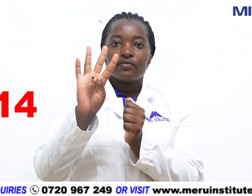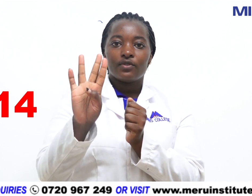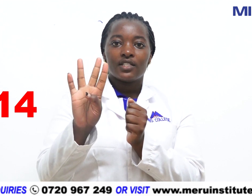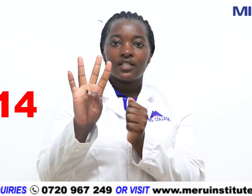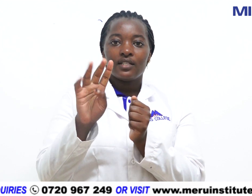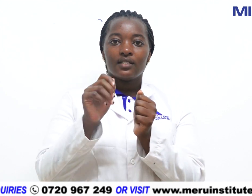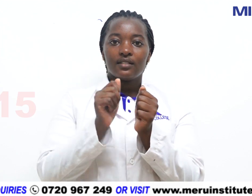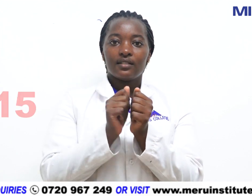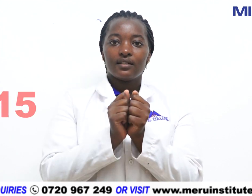14,